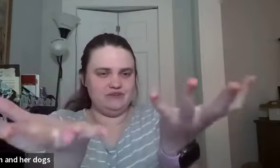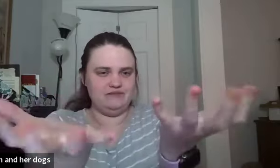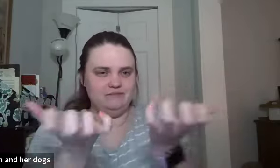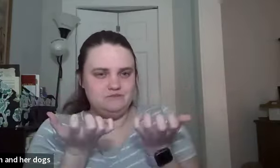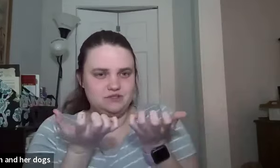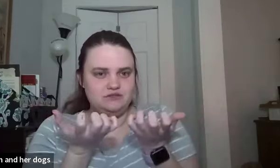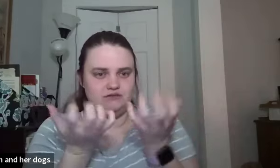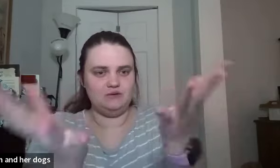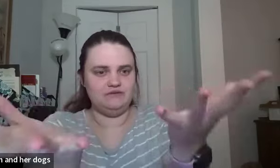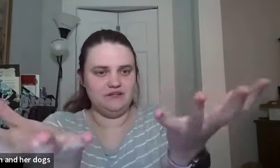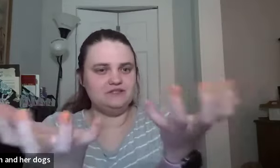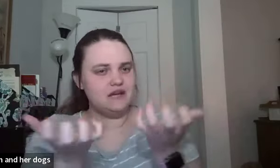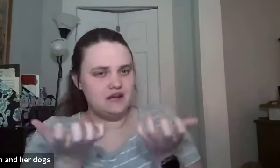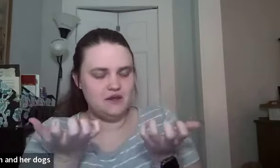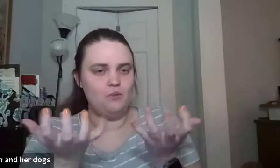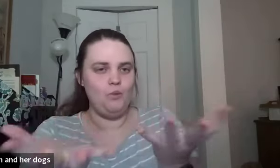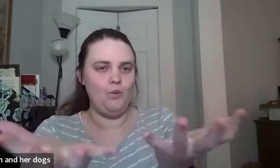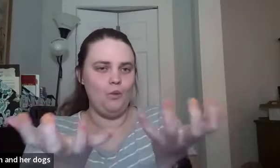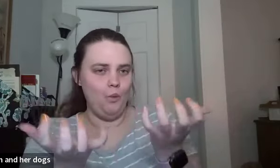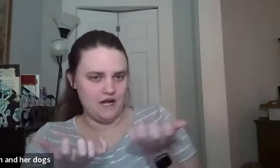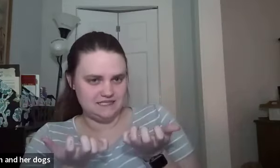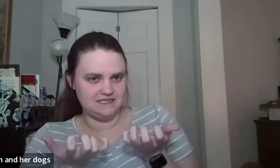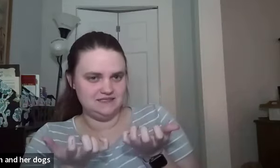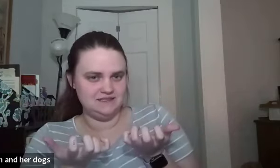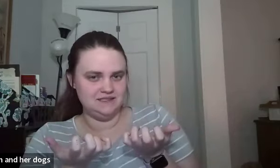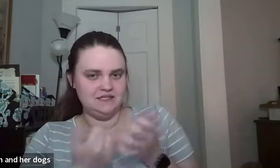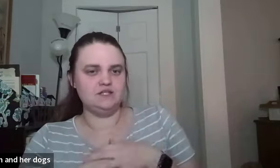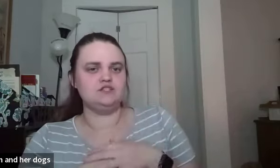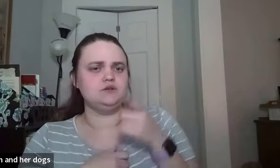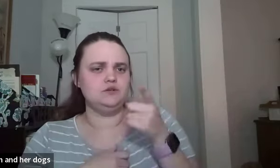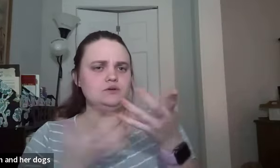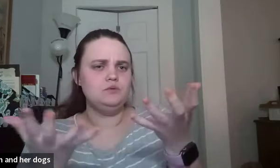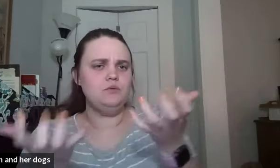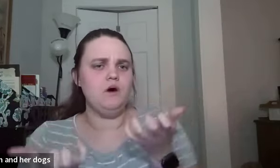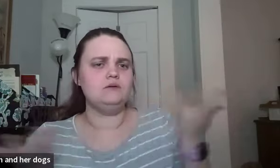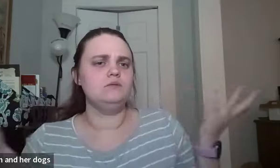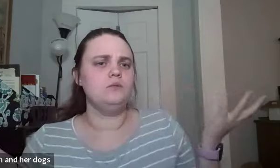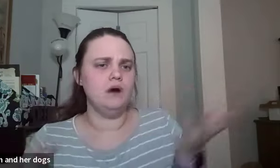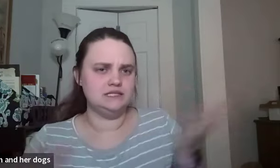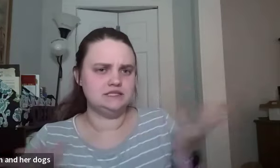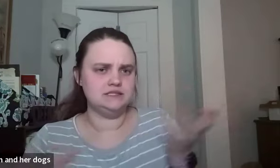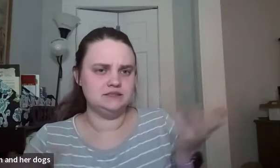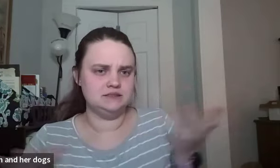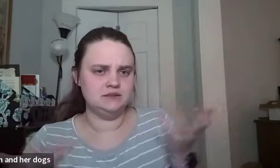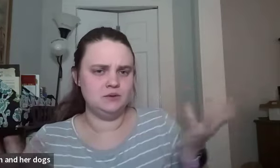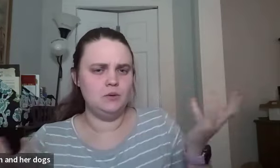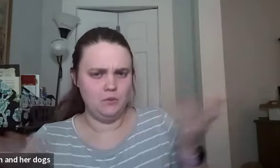with the crinkled fingers, that kind of thing. Want. So you want what?